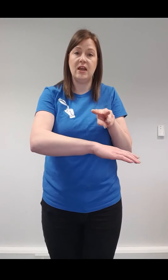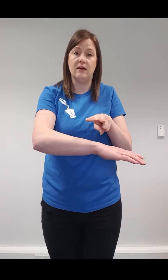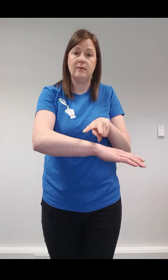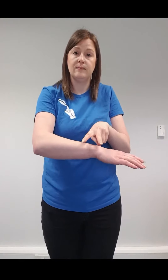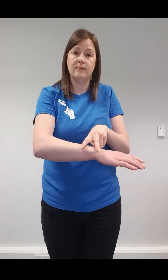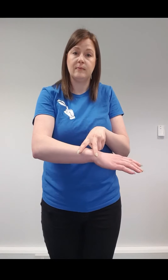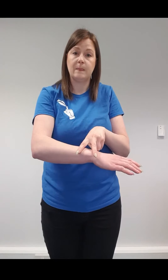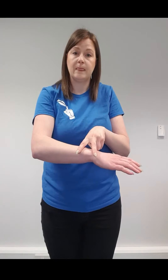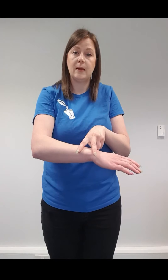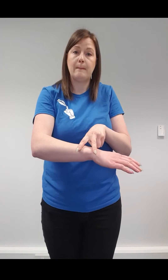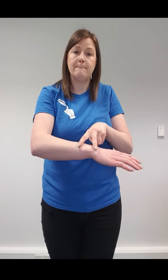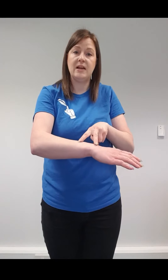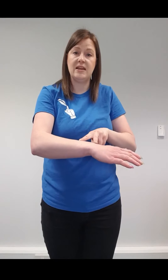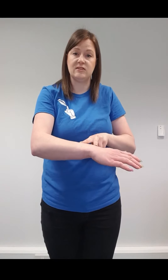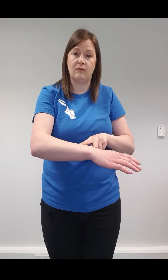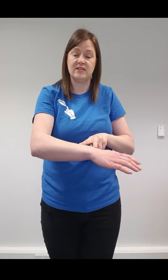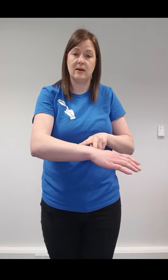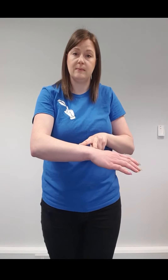in. Police officer.